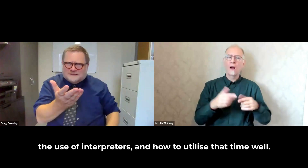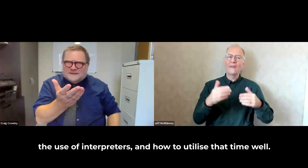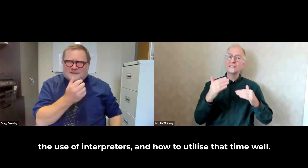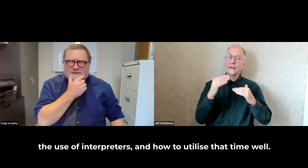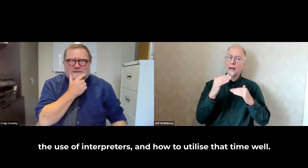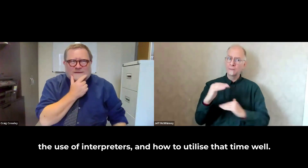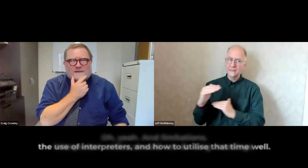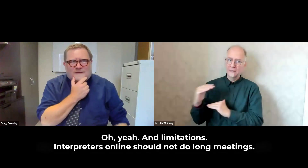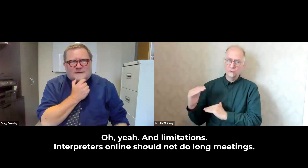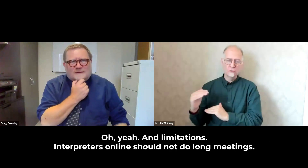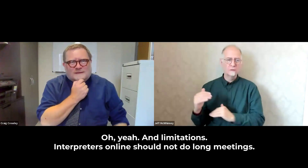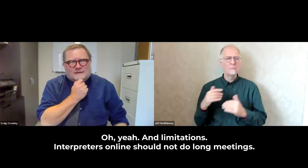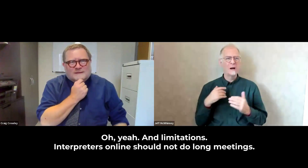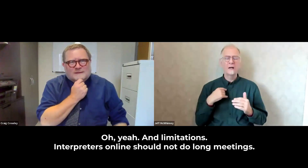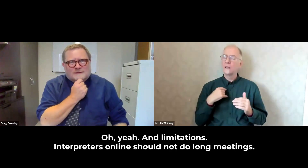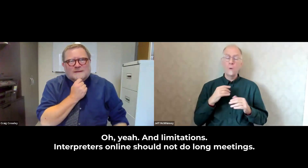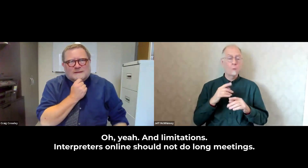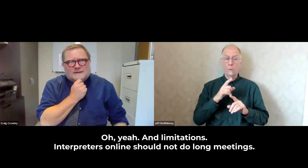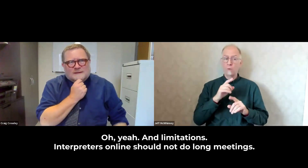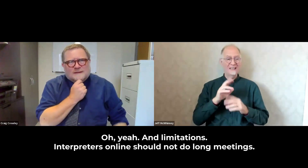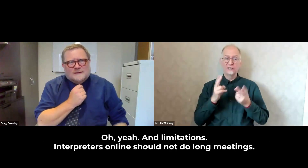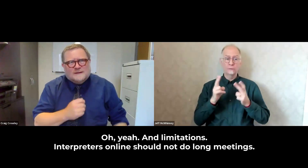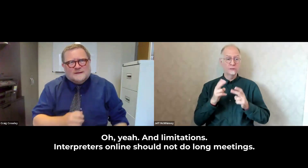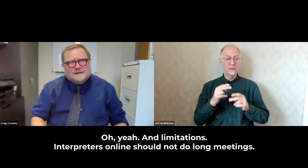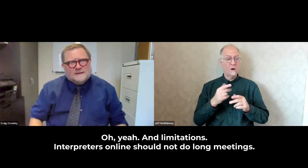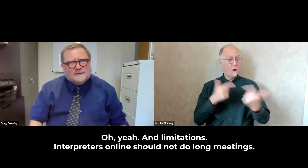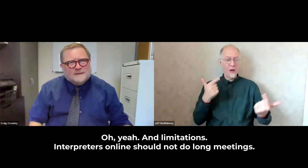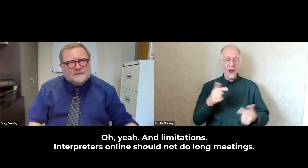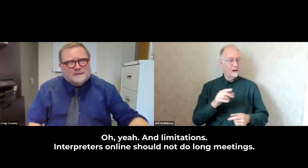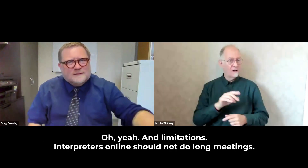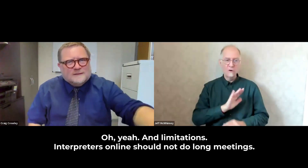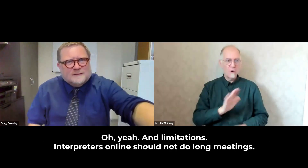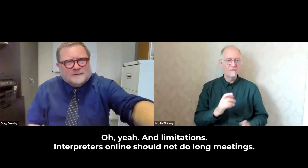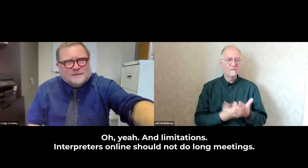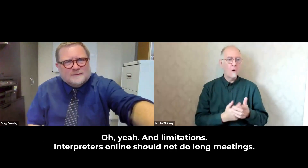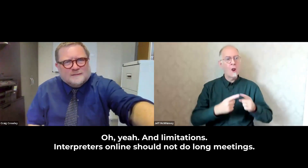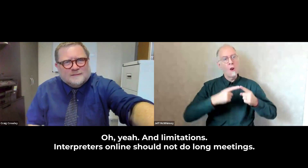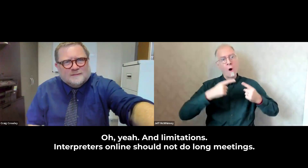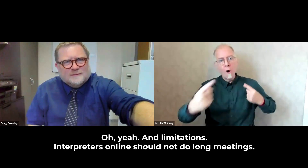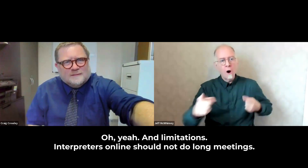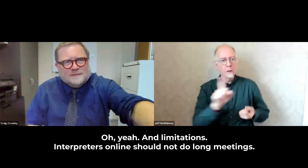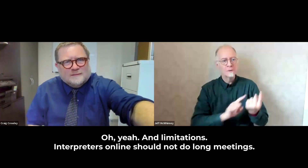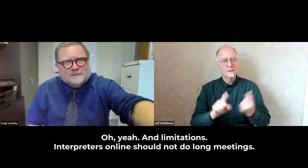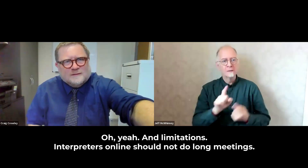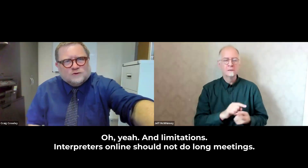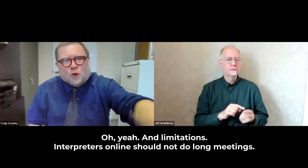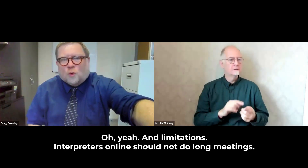that time well. Oh, yeah. And limitations.